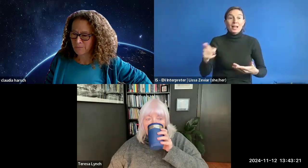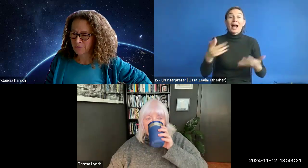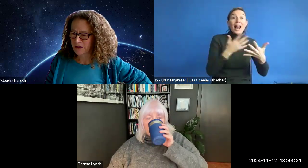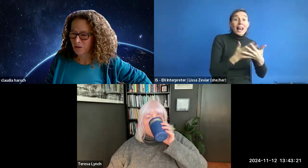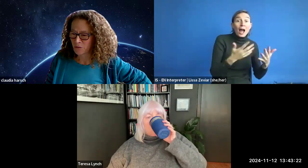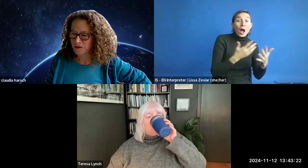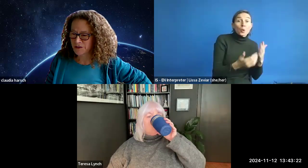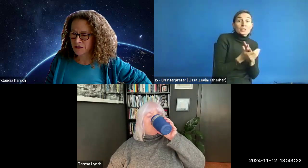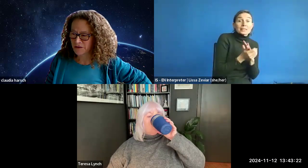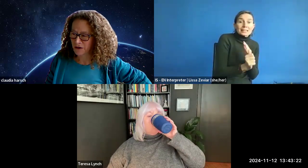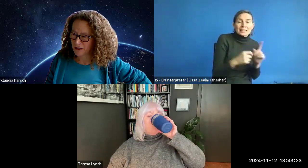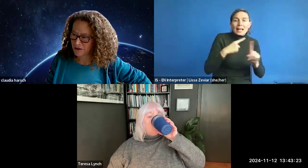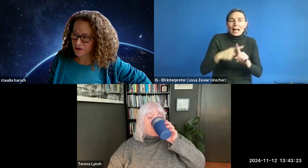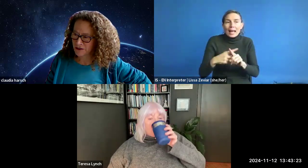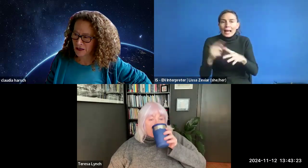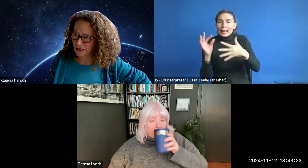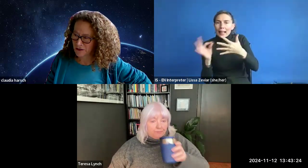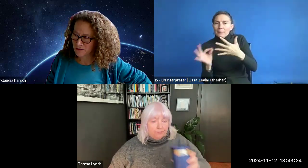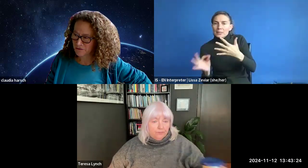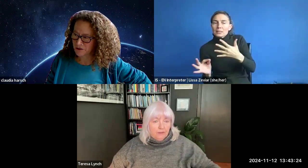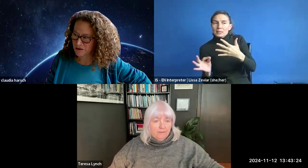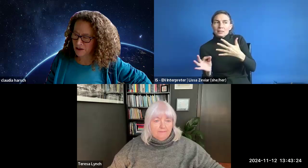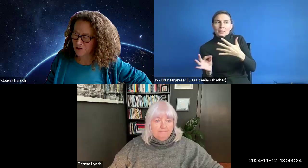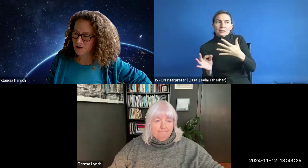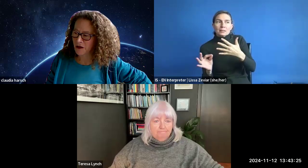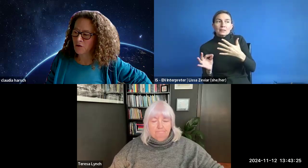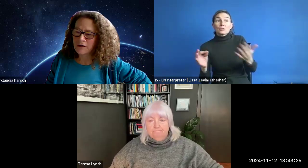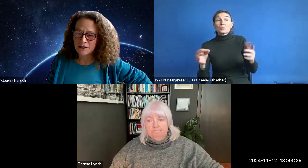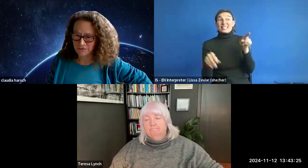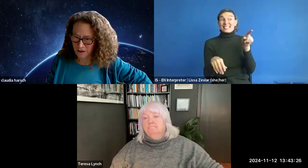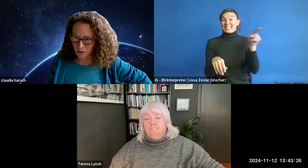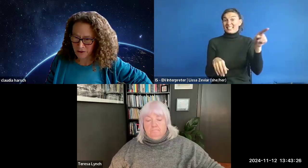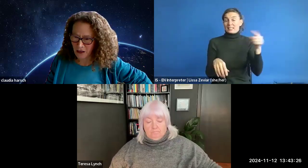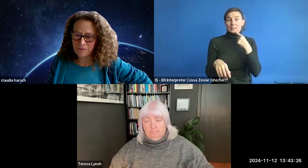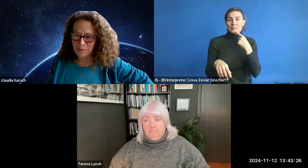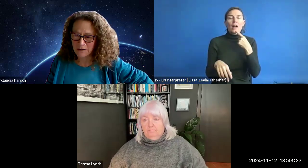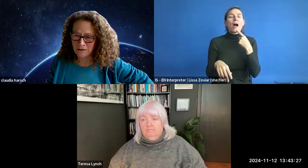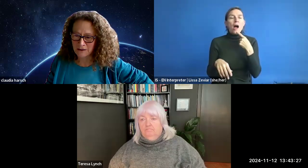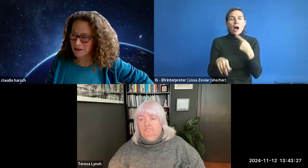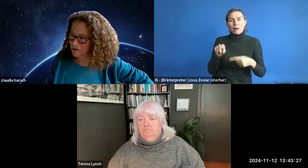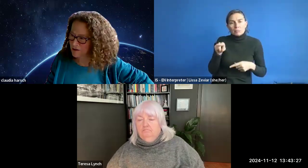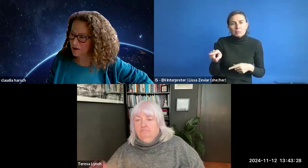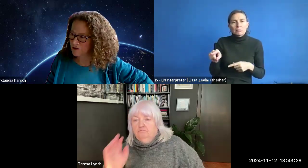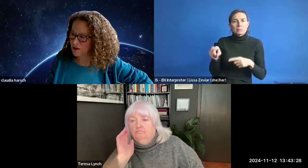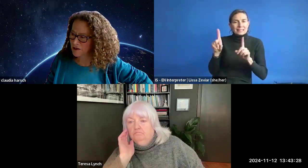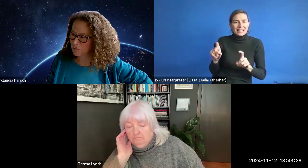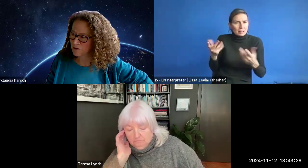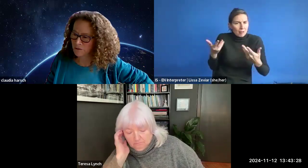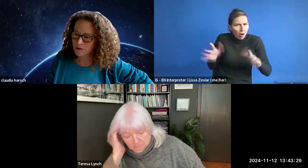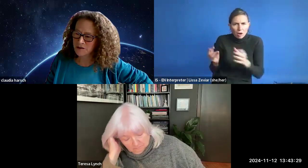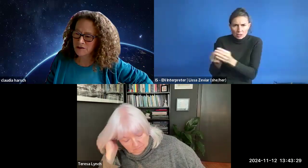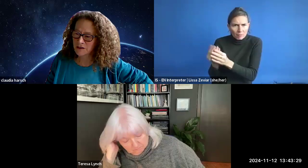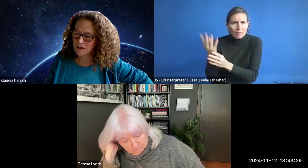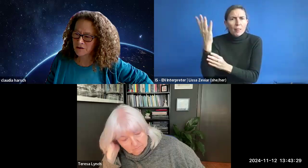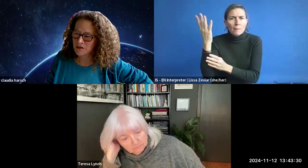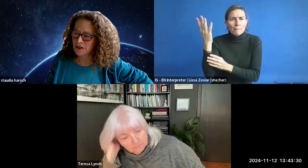here there was the advantage that the items of these tests, they're already developed. They have been in existence. They're samples